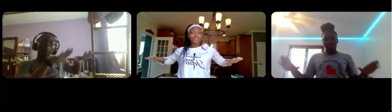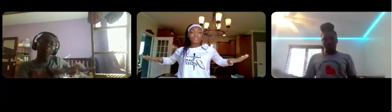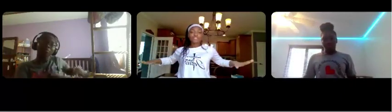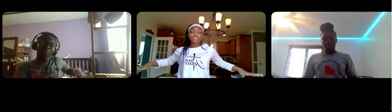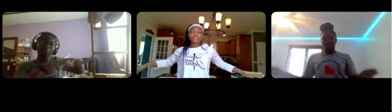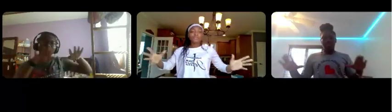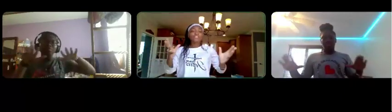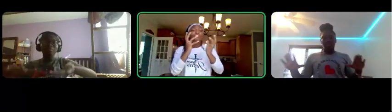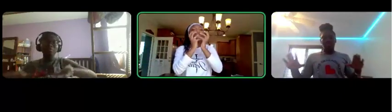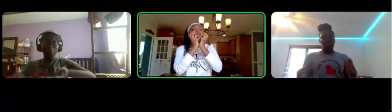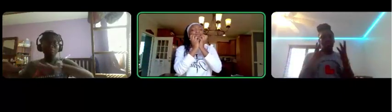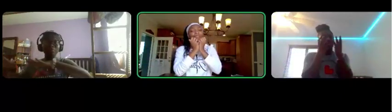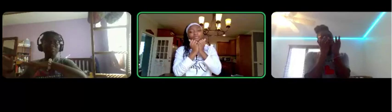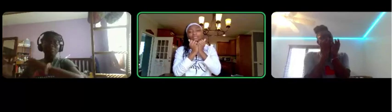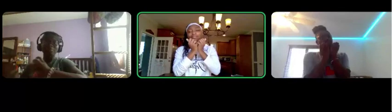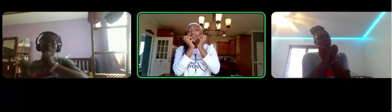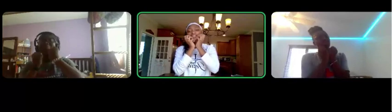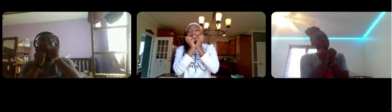Facial expression.